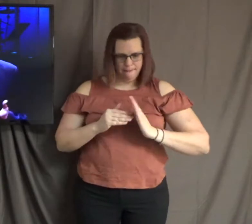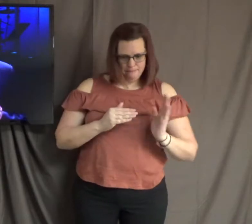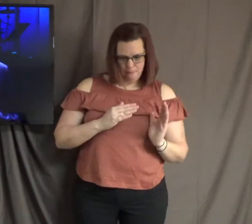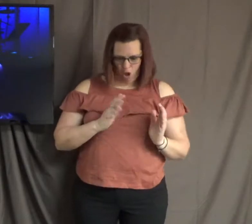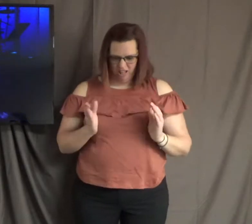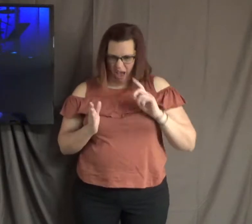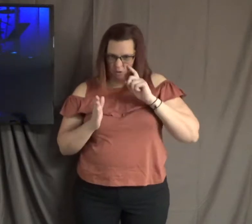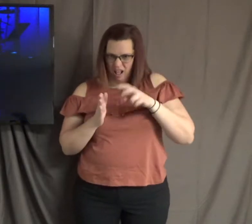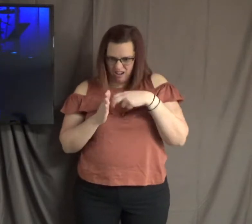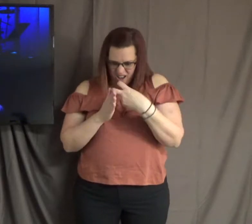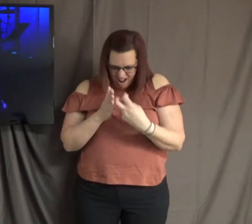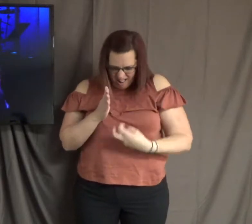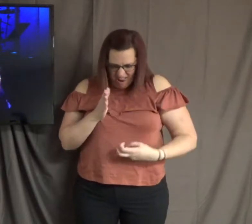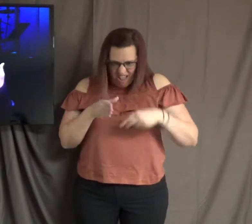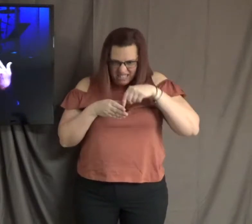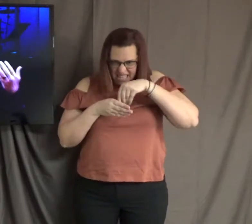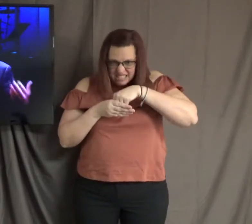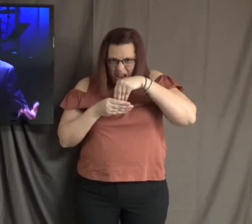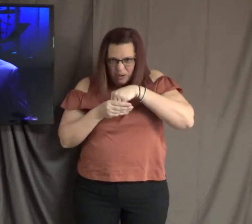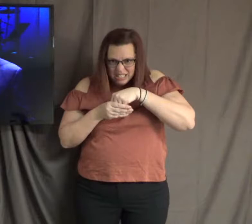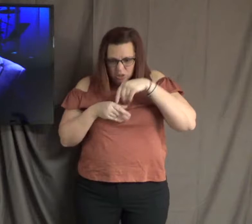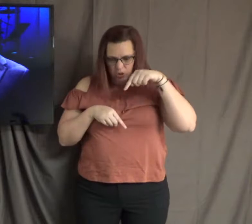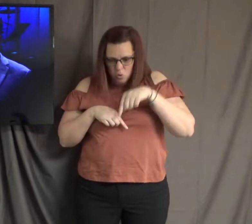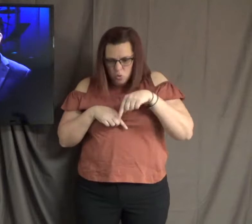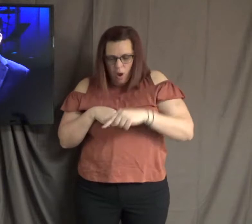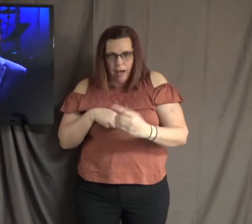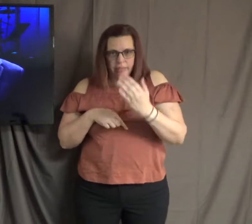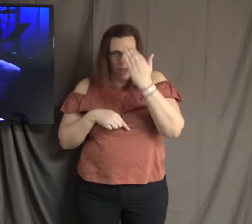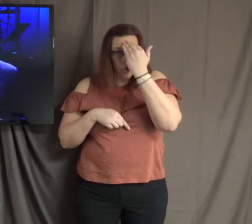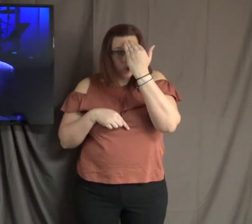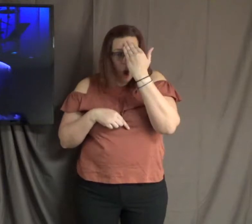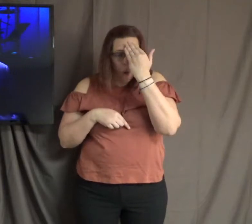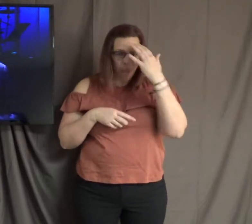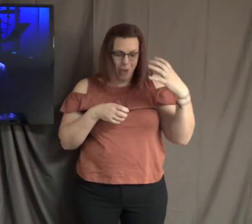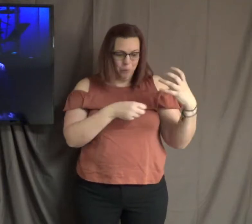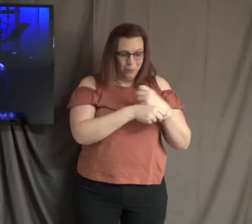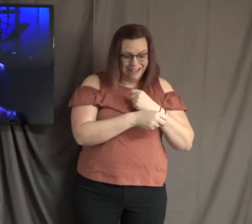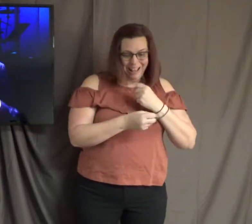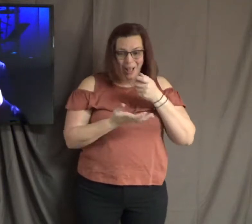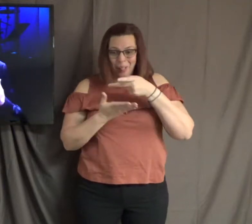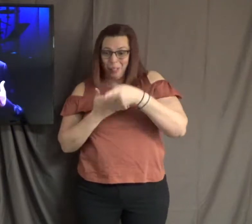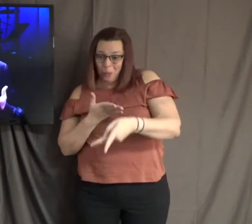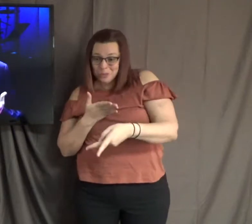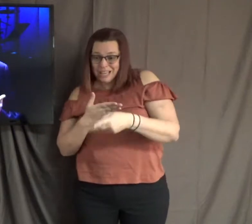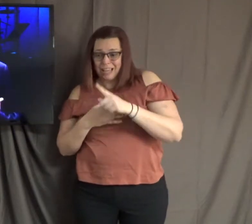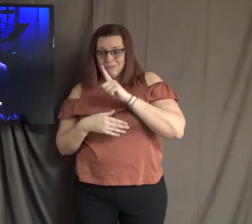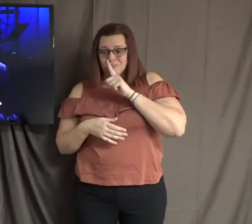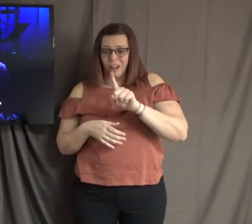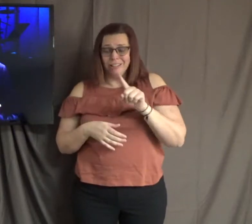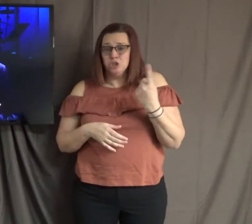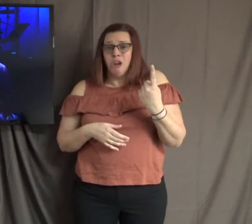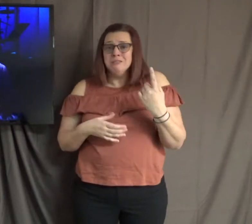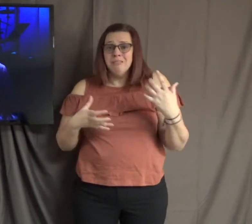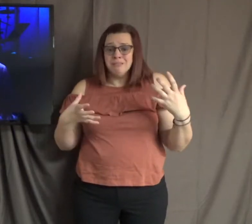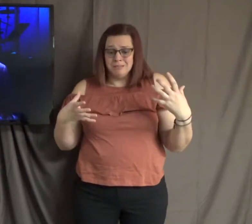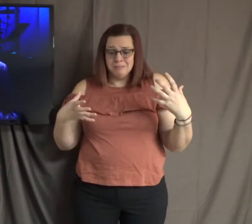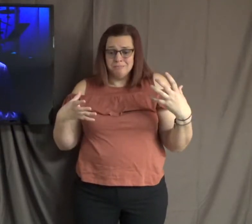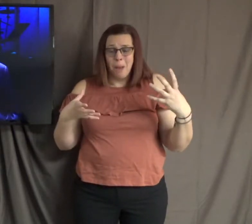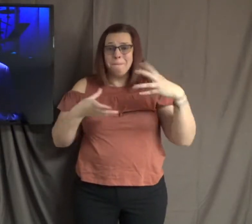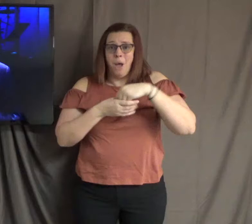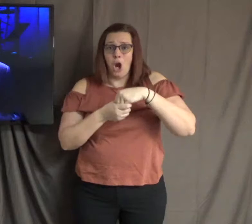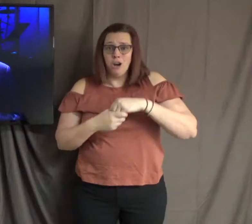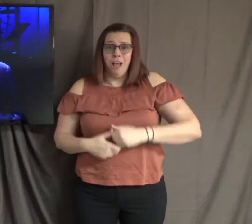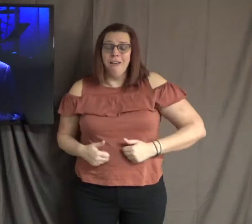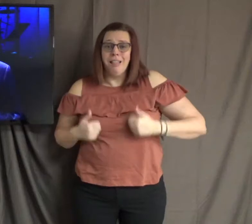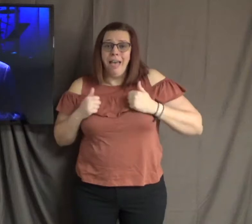within us that knows that winning and losing is a part of life, but when we bring our whole self